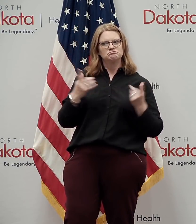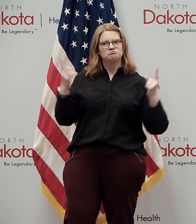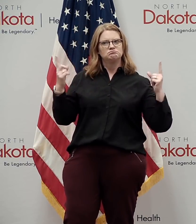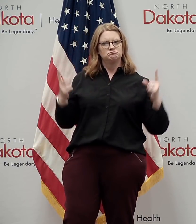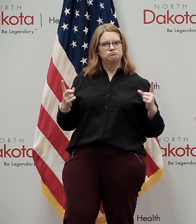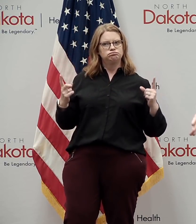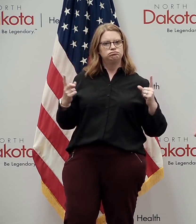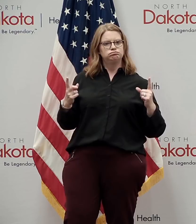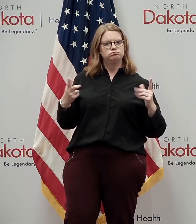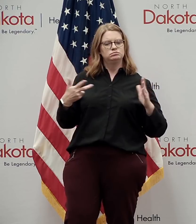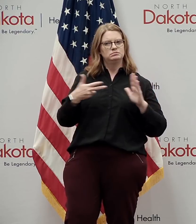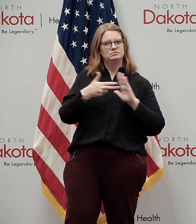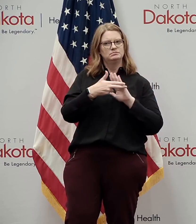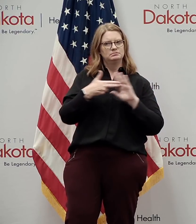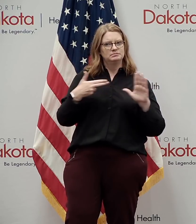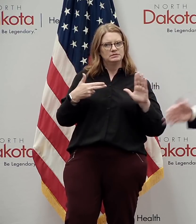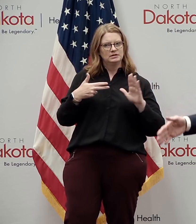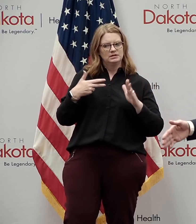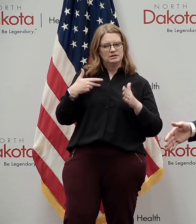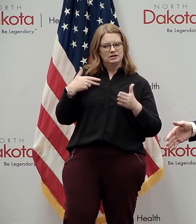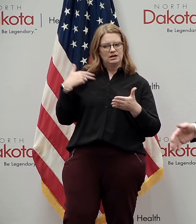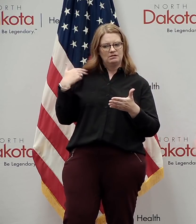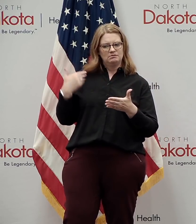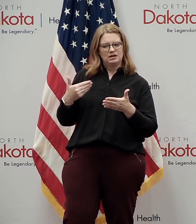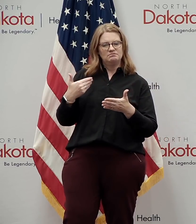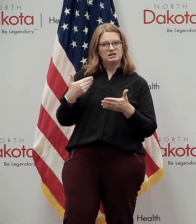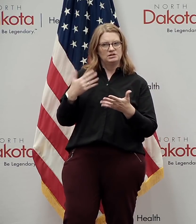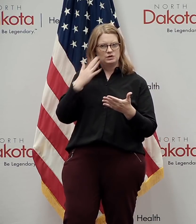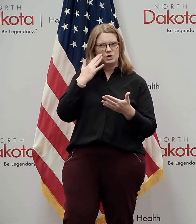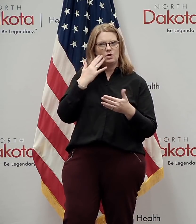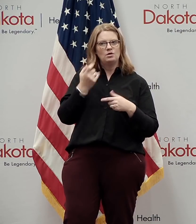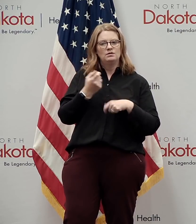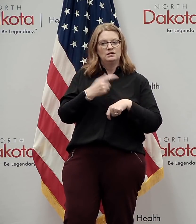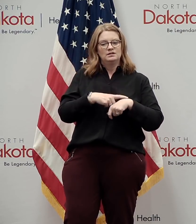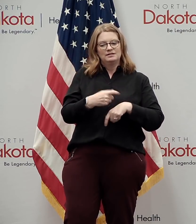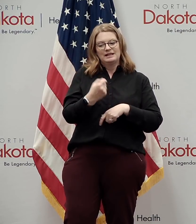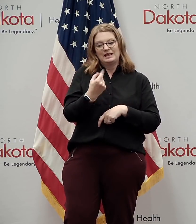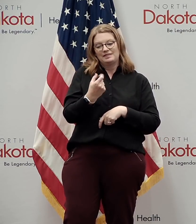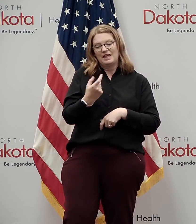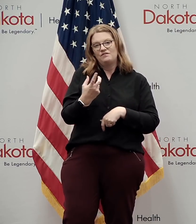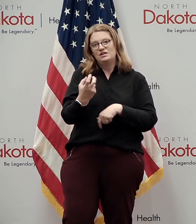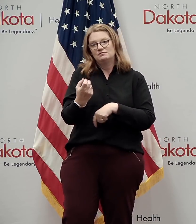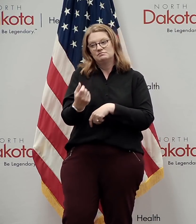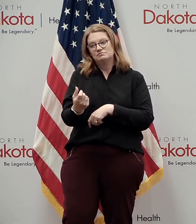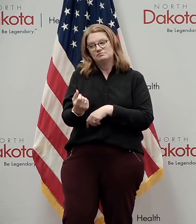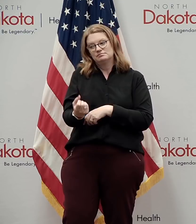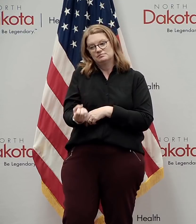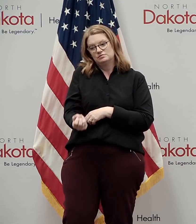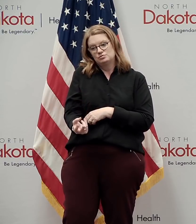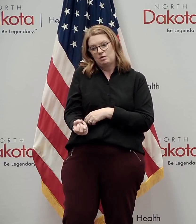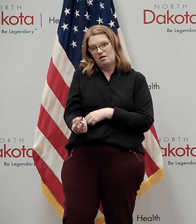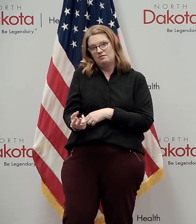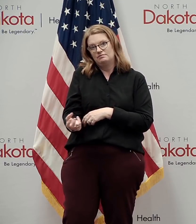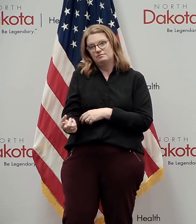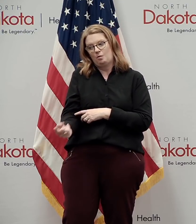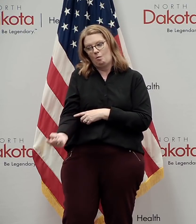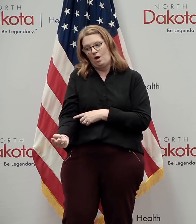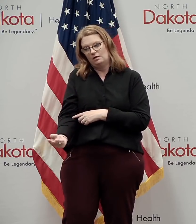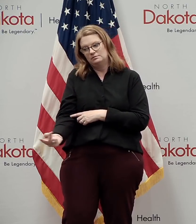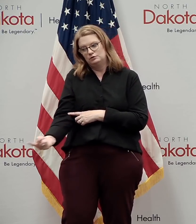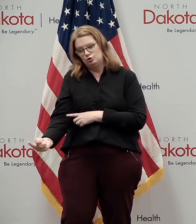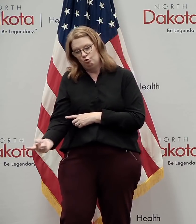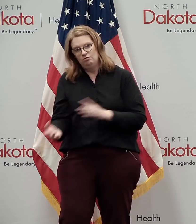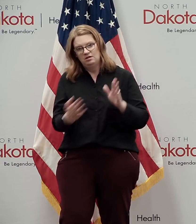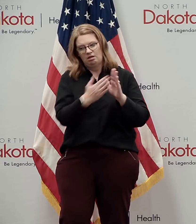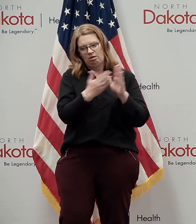distancing degraded as you got further into the evening. People were doing less dining and more drinking, and so between 11 and 1 or 11 and 2